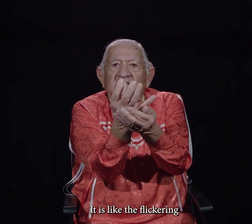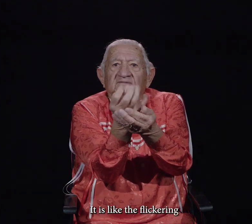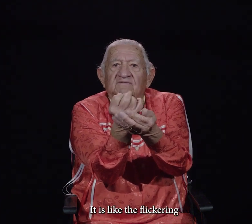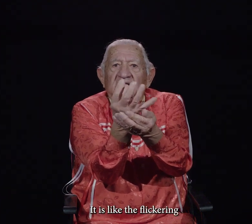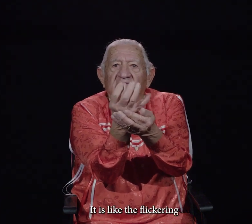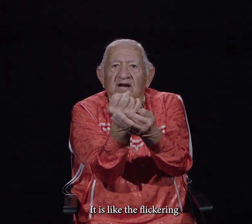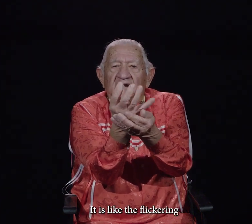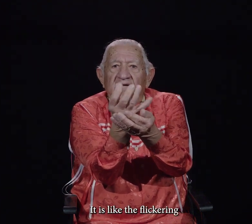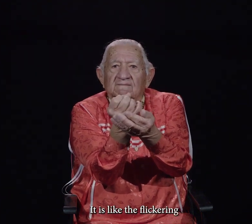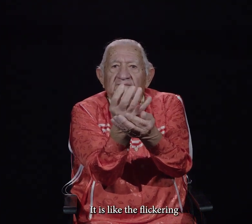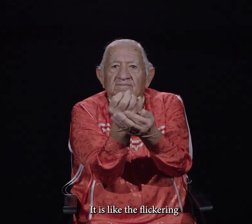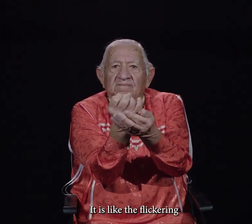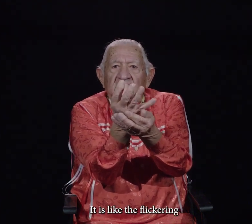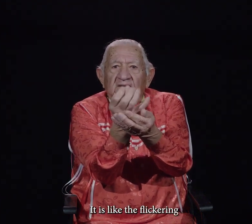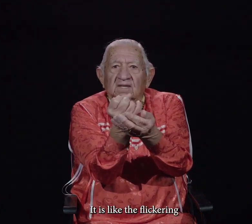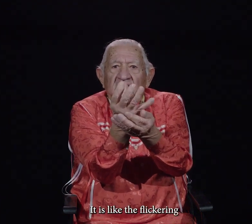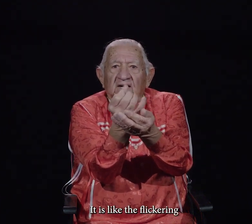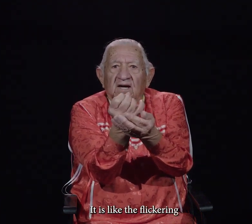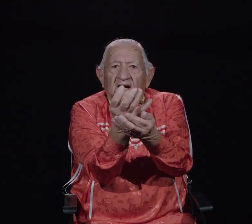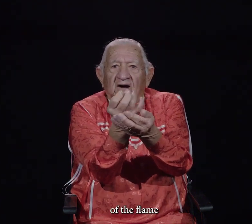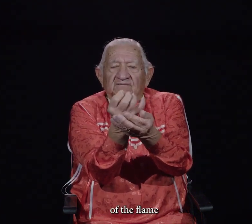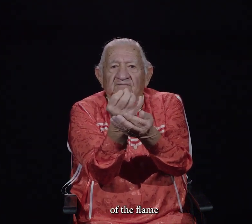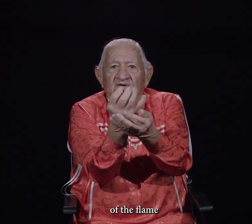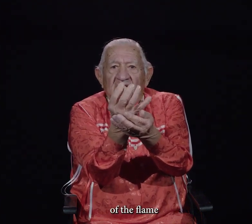the flickering of the flame.